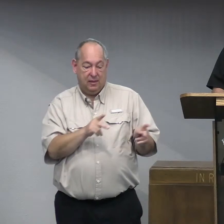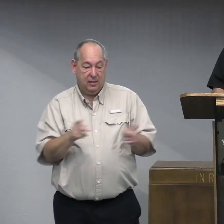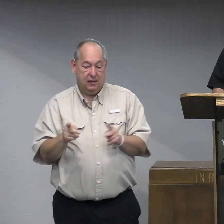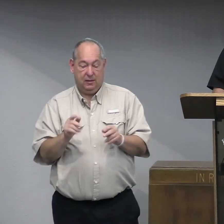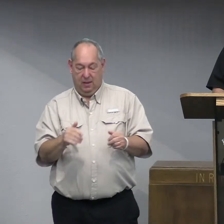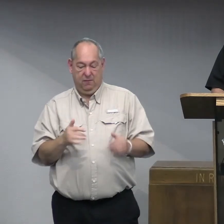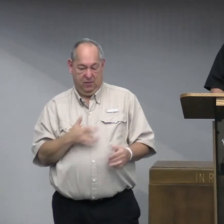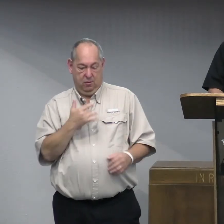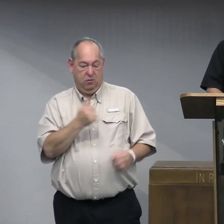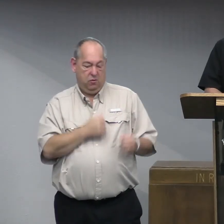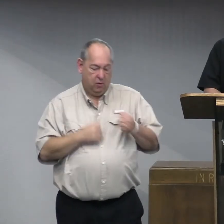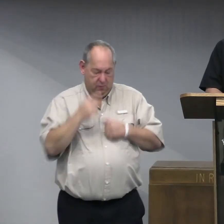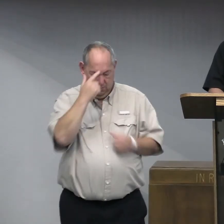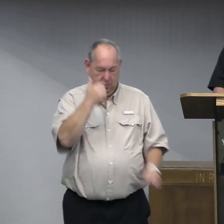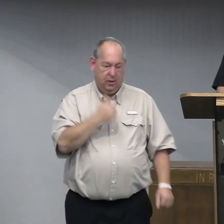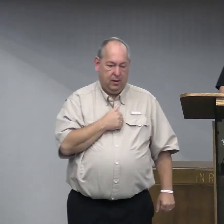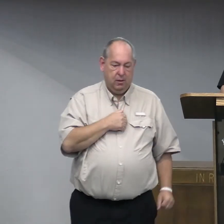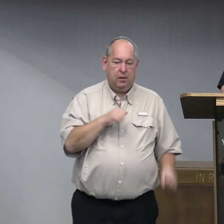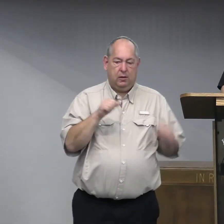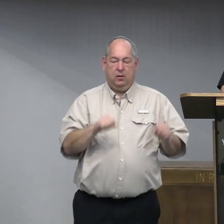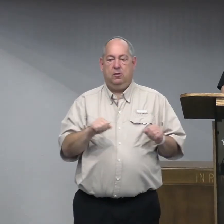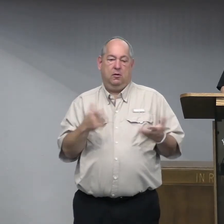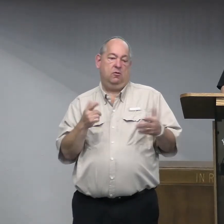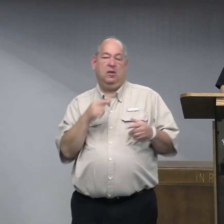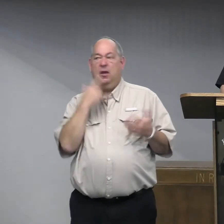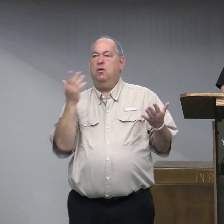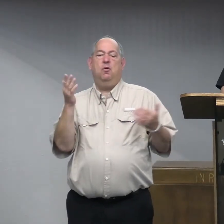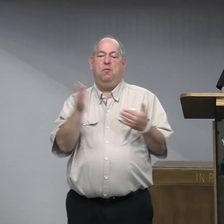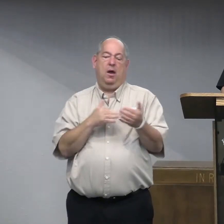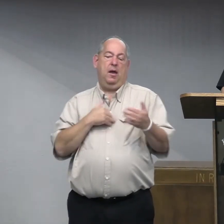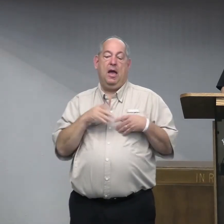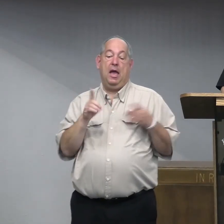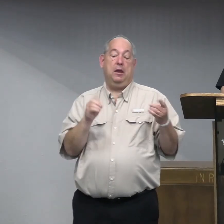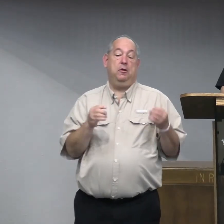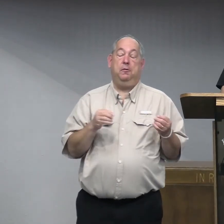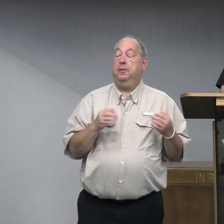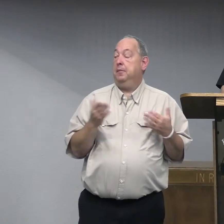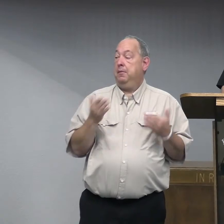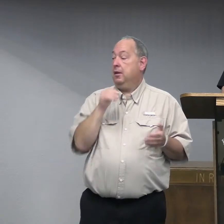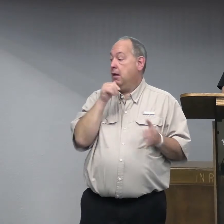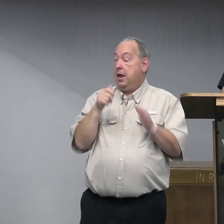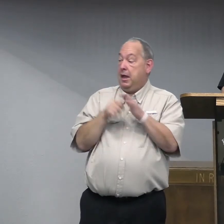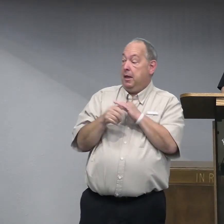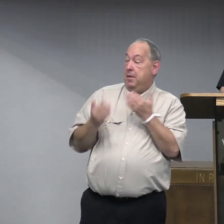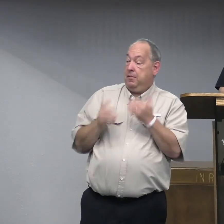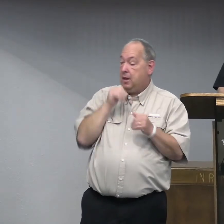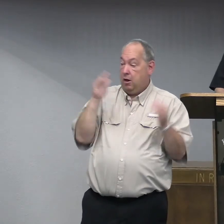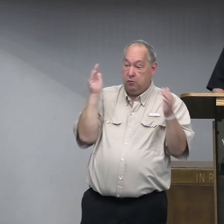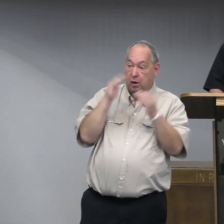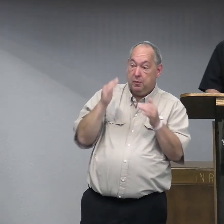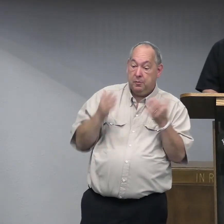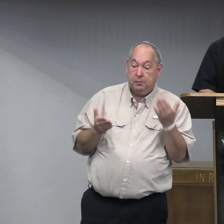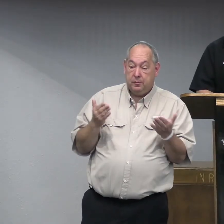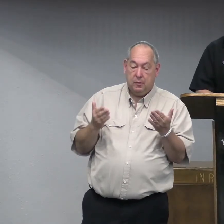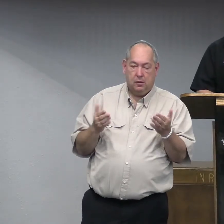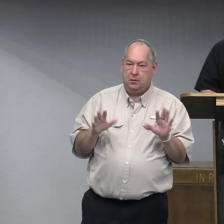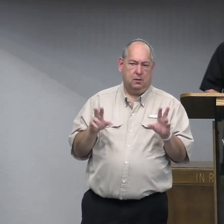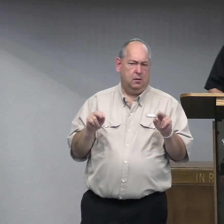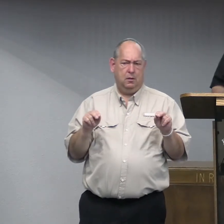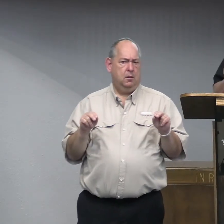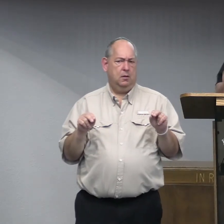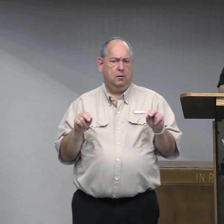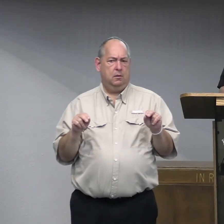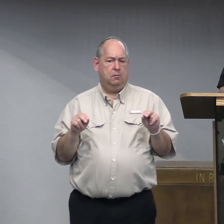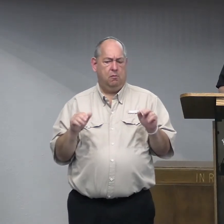felt sorry for himself. He could have actually said, well, what can I get away with and not get in trouble? But instead, it was